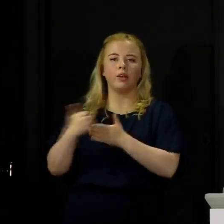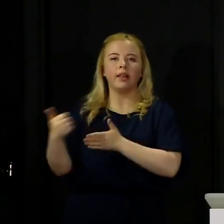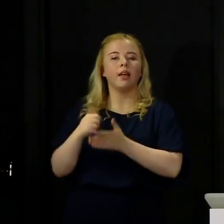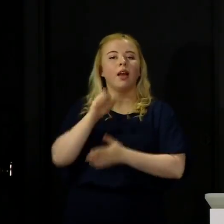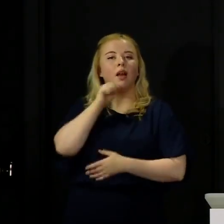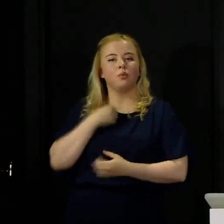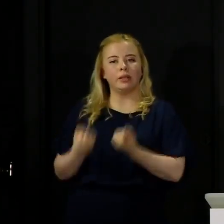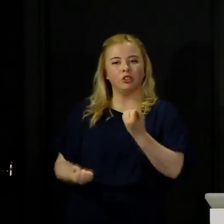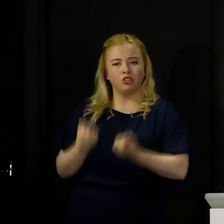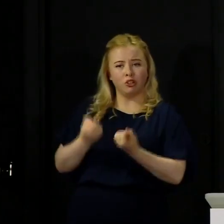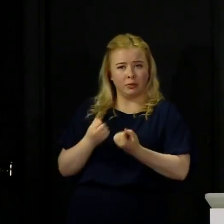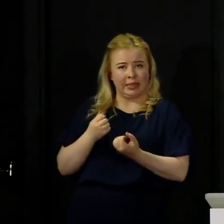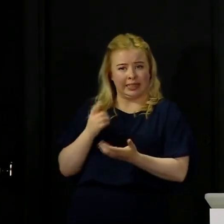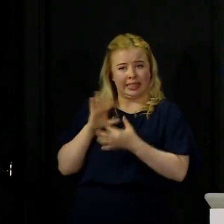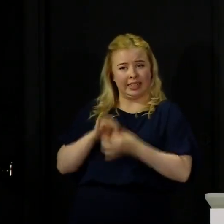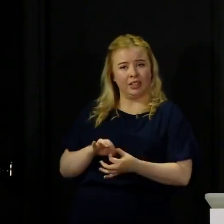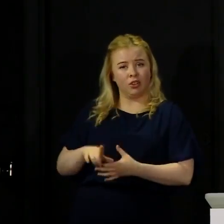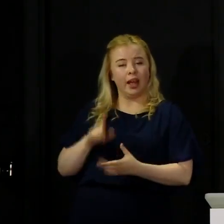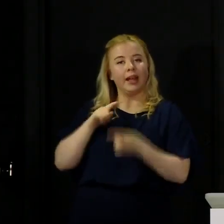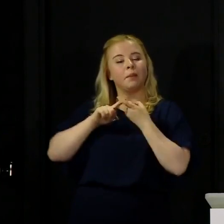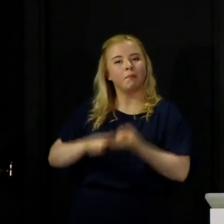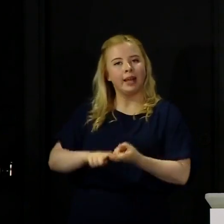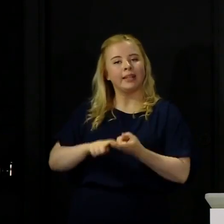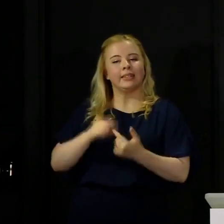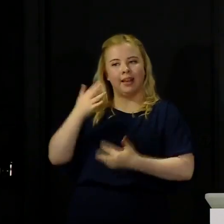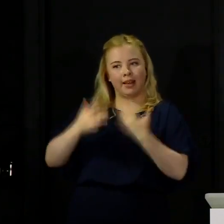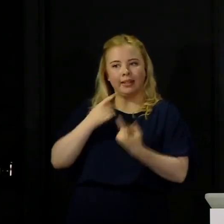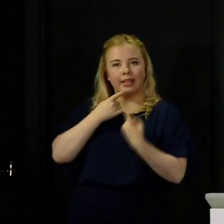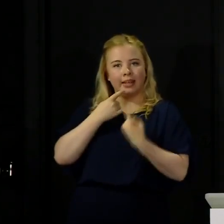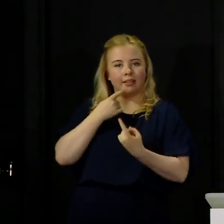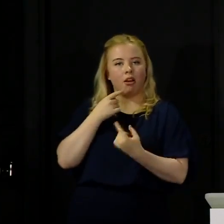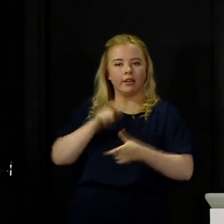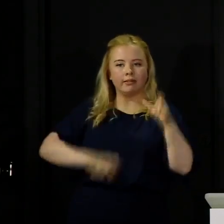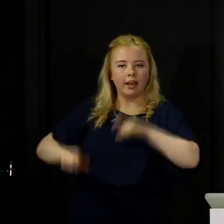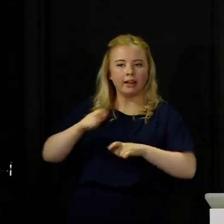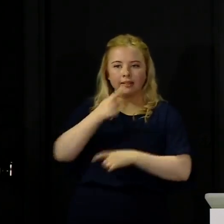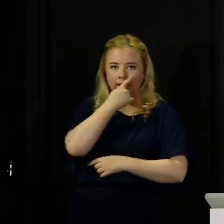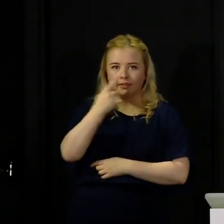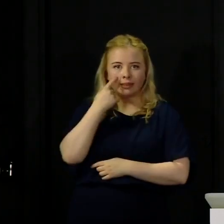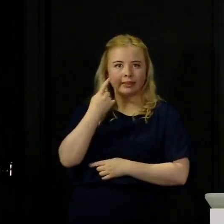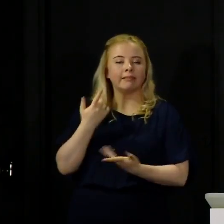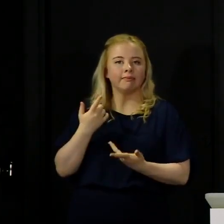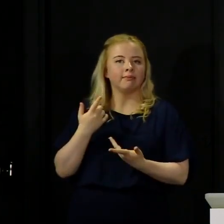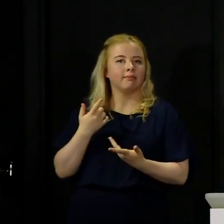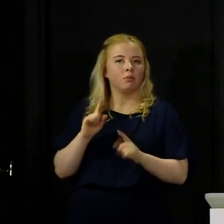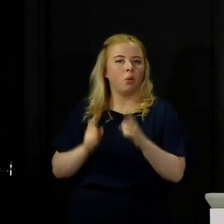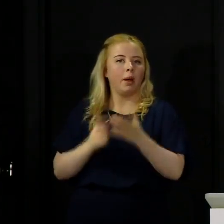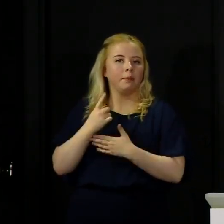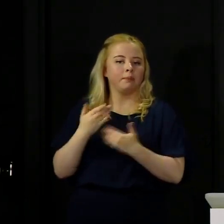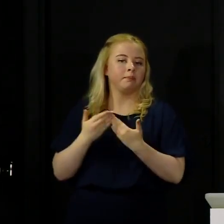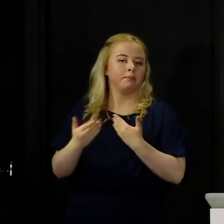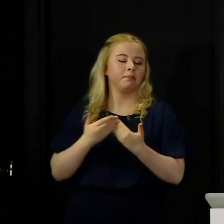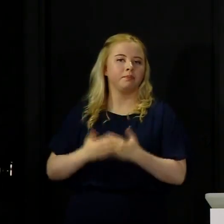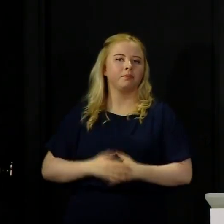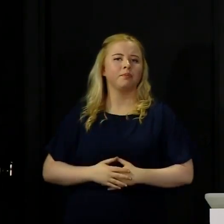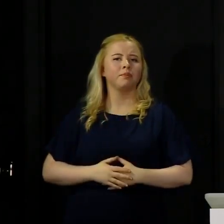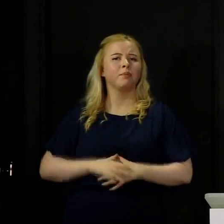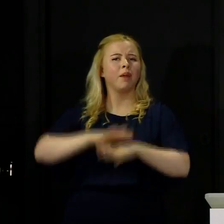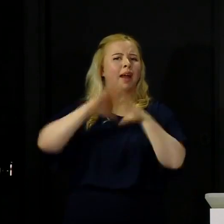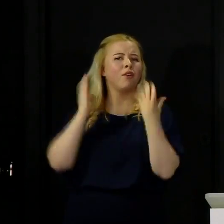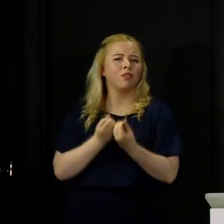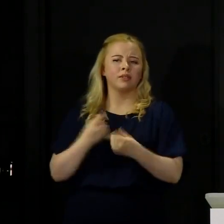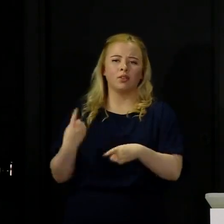we will make judgments about that dependent on the data and the science and the evidence that we're seeing at that time. Everything that we're